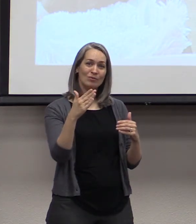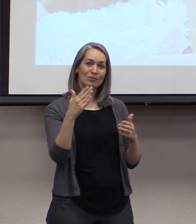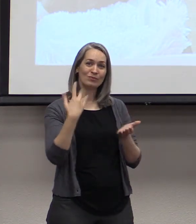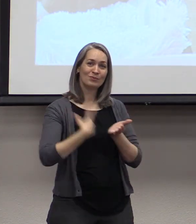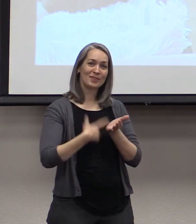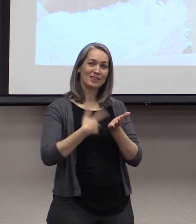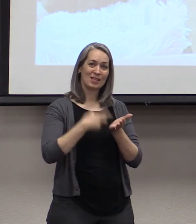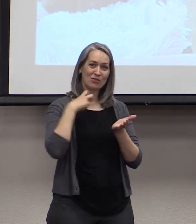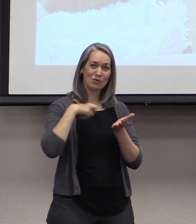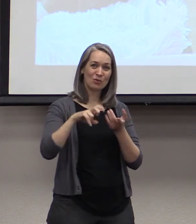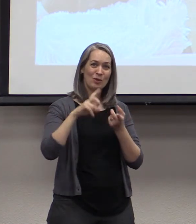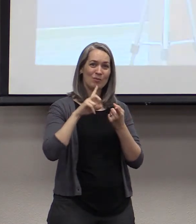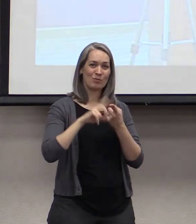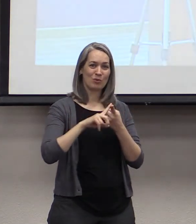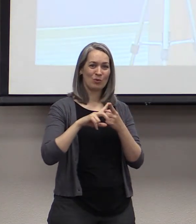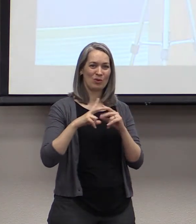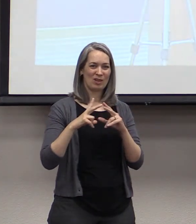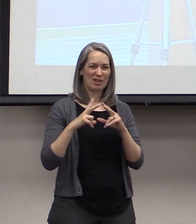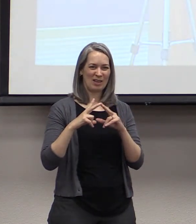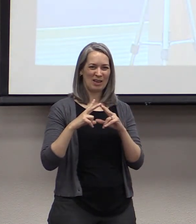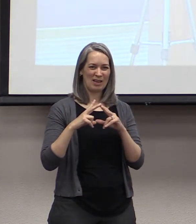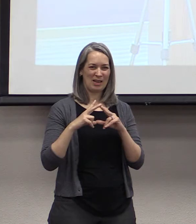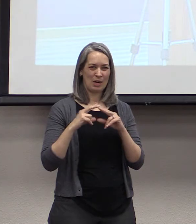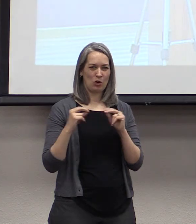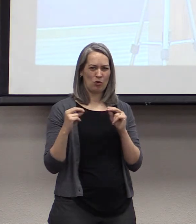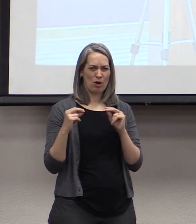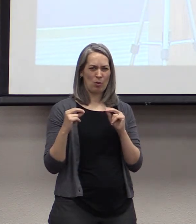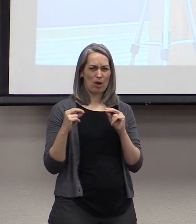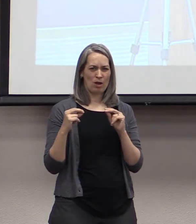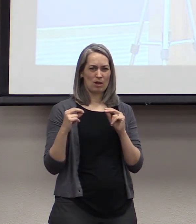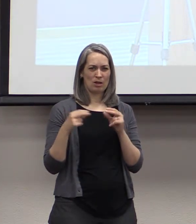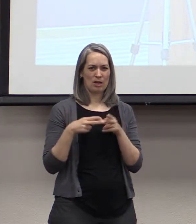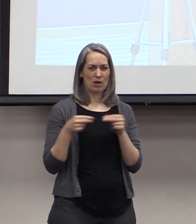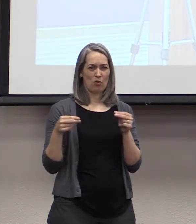Nicaragua presented. So I'm going to turn it over to Aiden, and he'll be our first speaker.